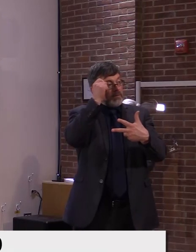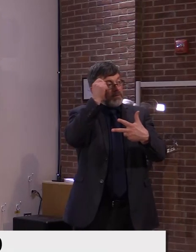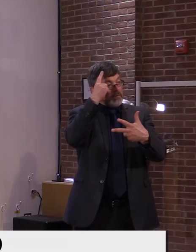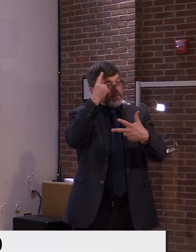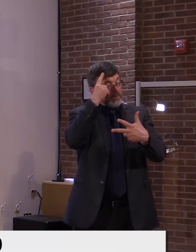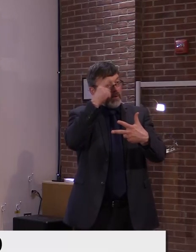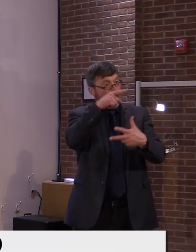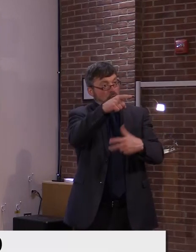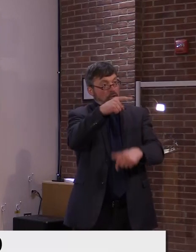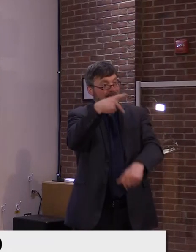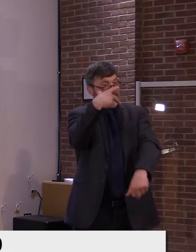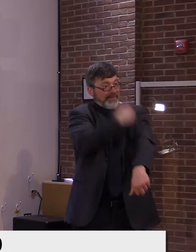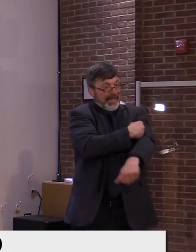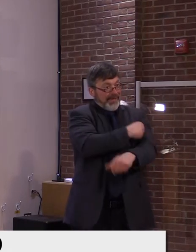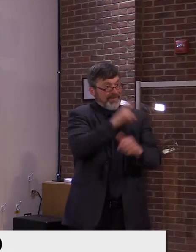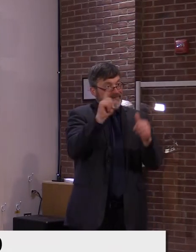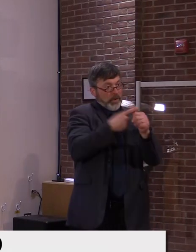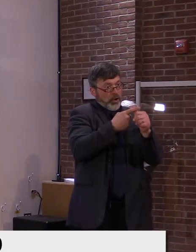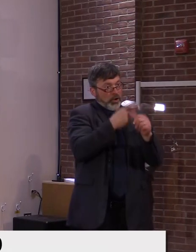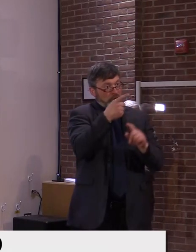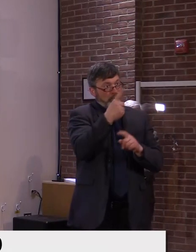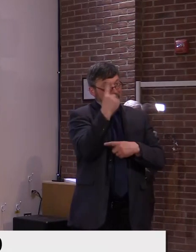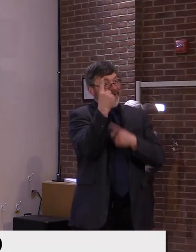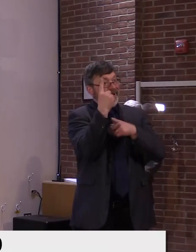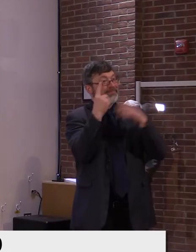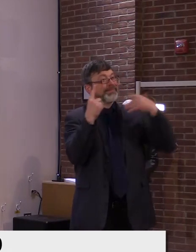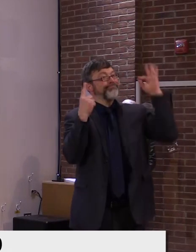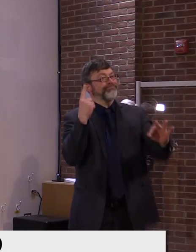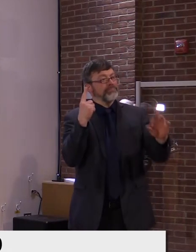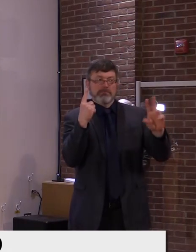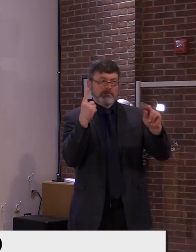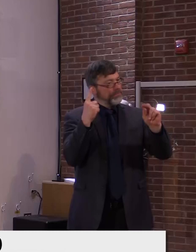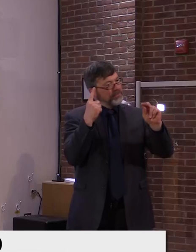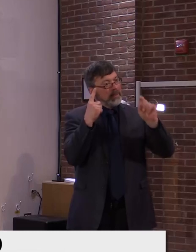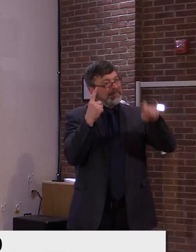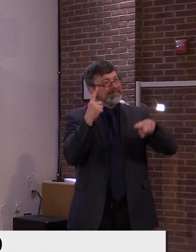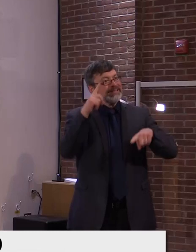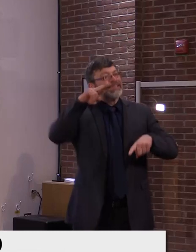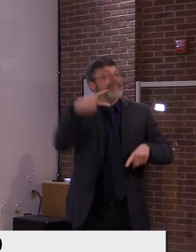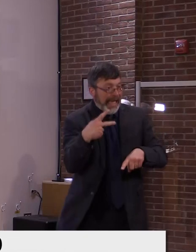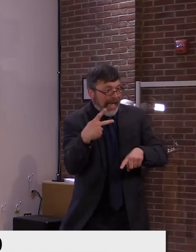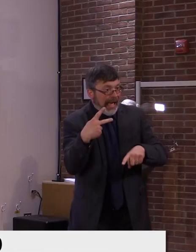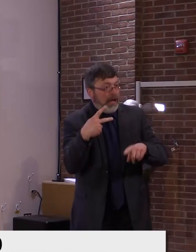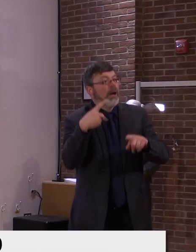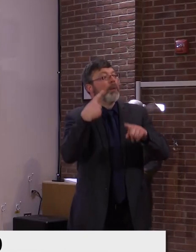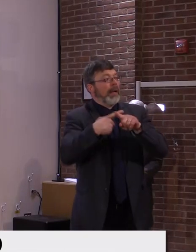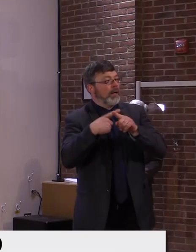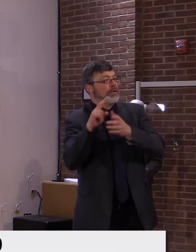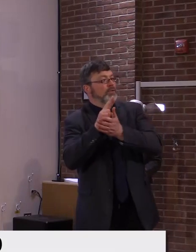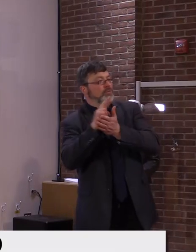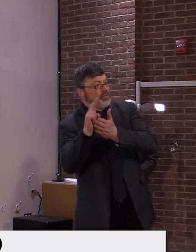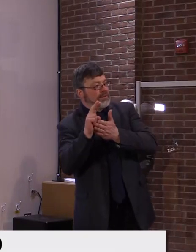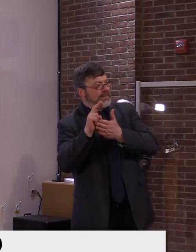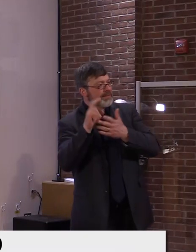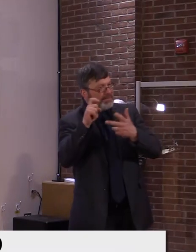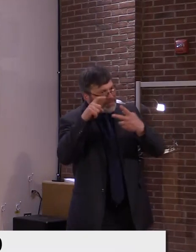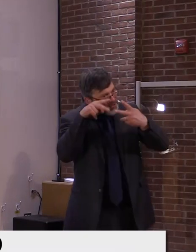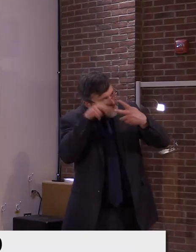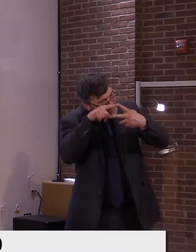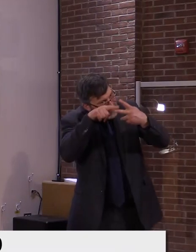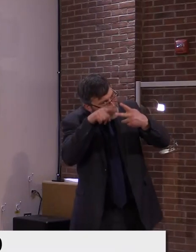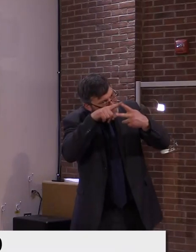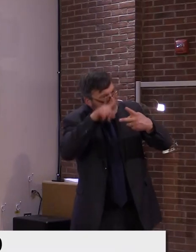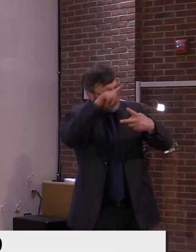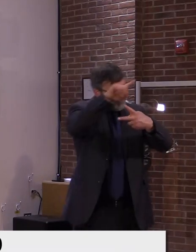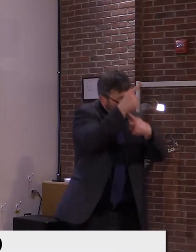So first thing after you get that shot, set a calendar reminder for 2 weeks out. Be patient, keep up all